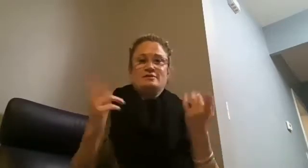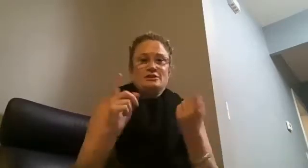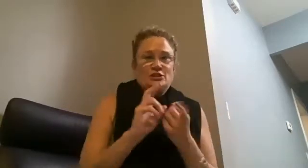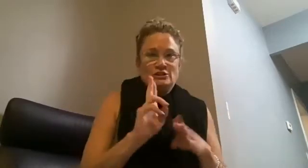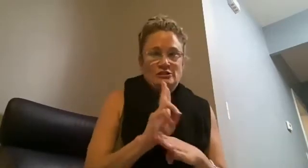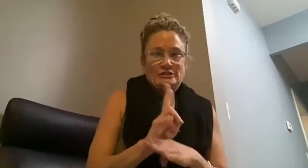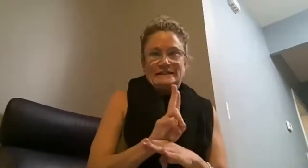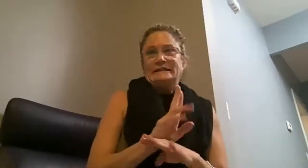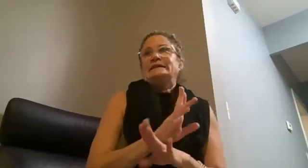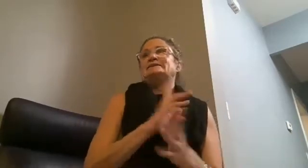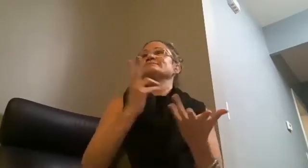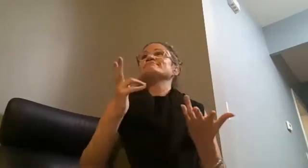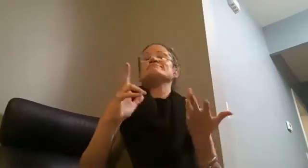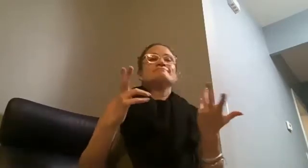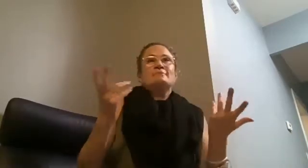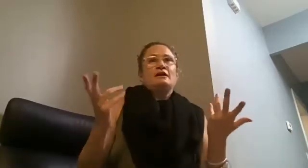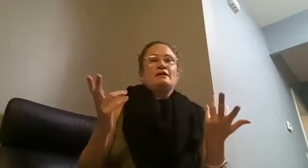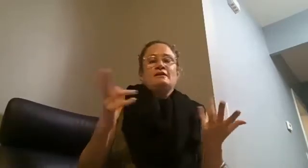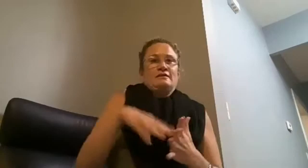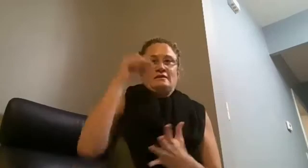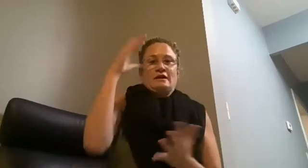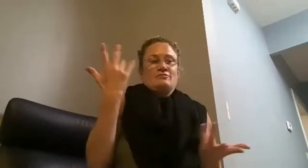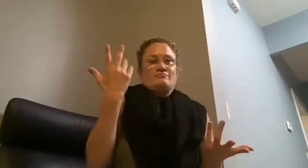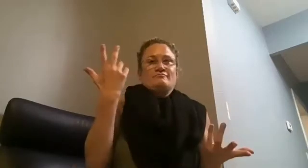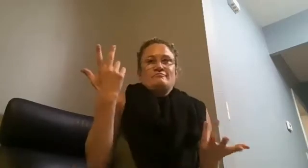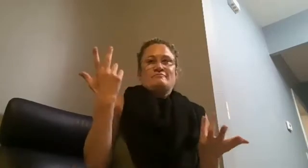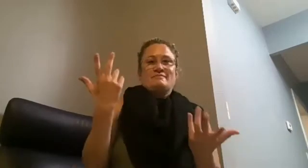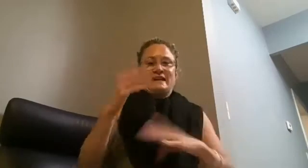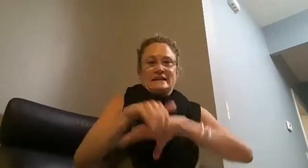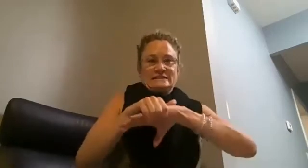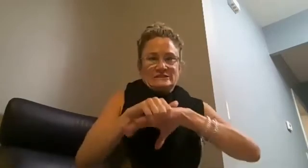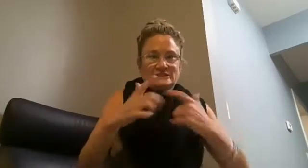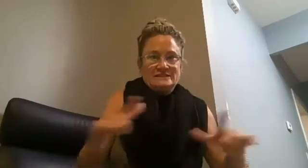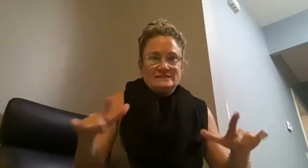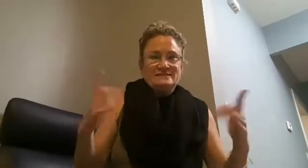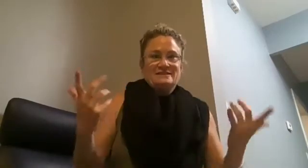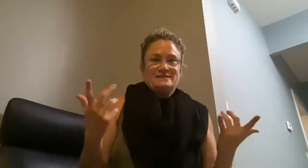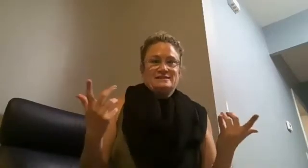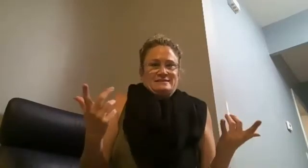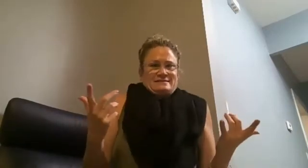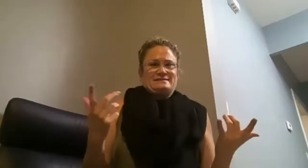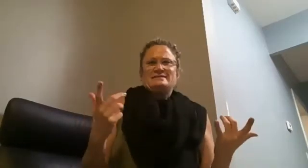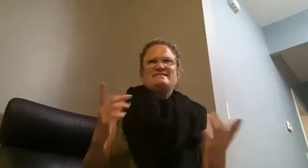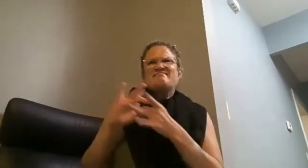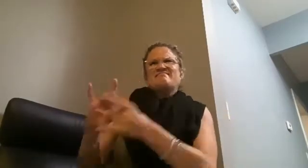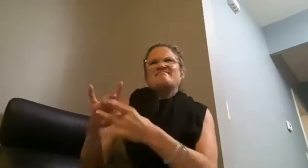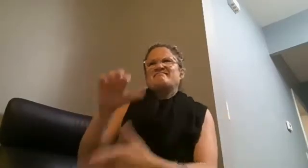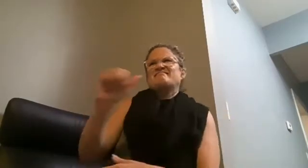honesty, and this is sort of why I realized the whole English thing is because we would get stuck on things that had nothing to do with alcoholism. And they were more like